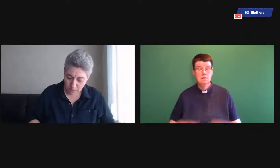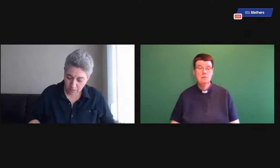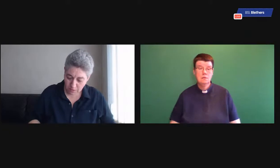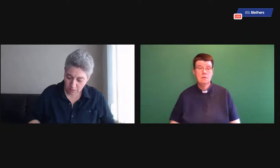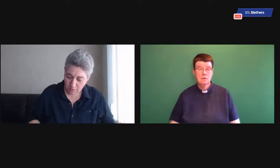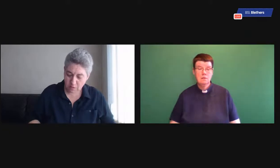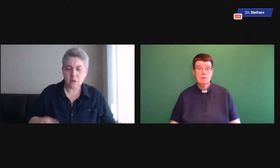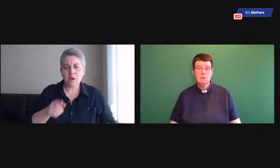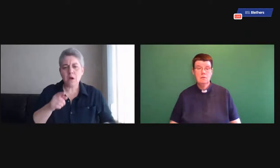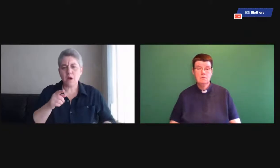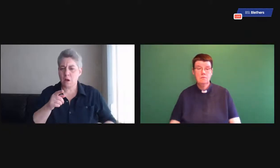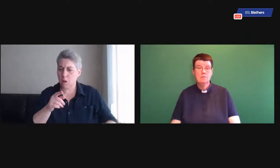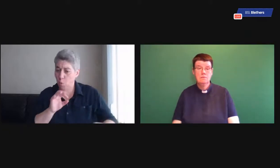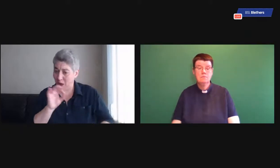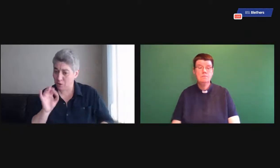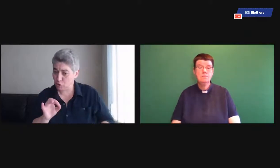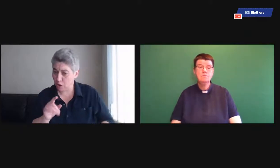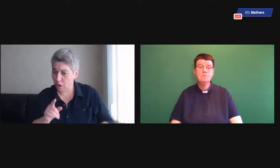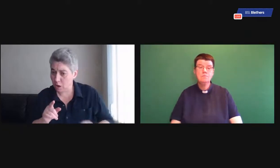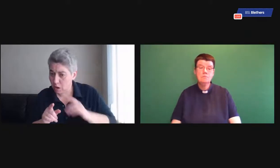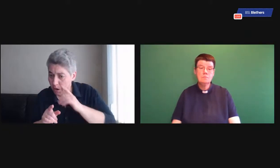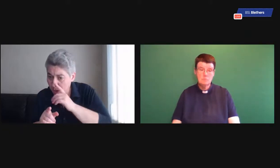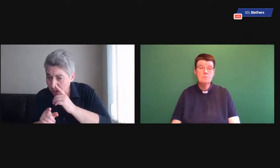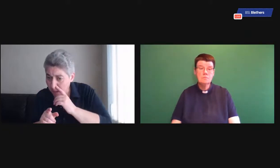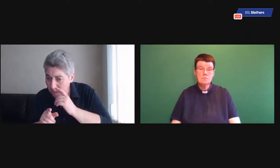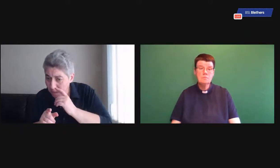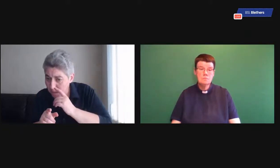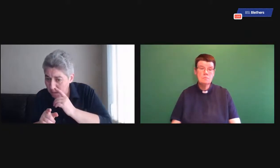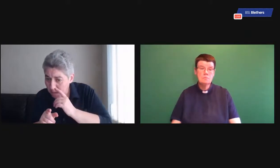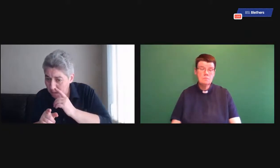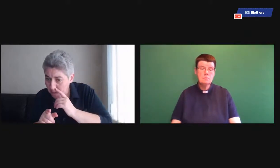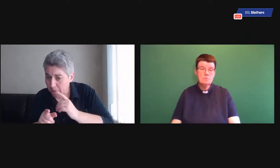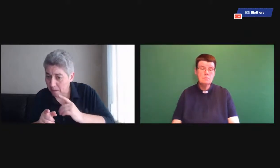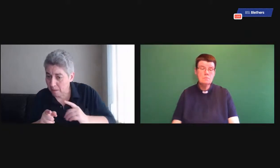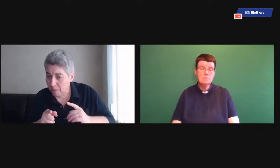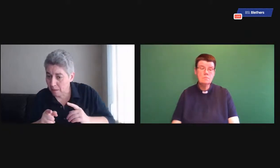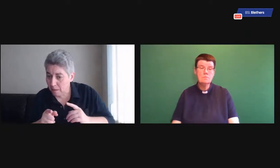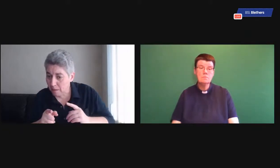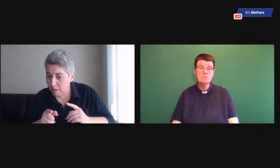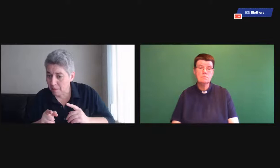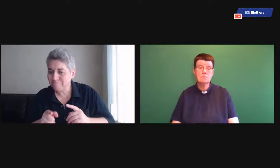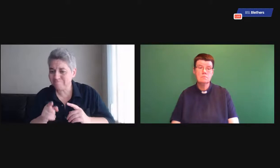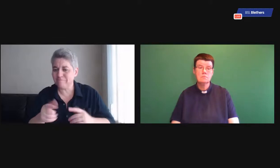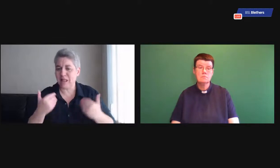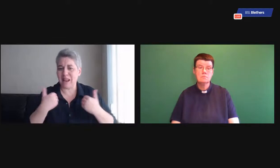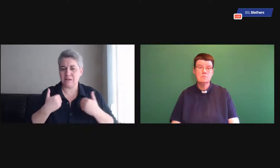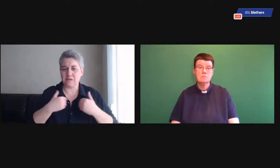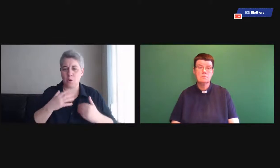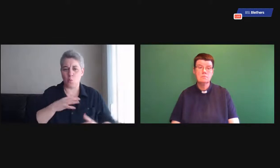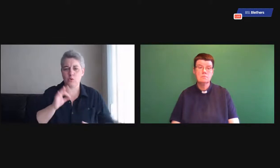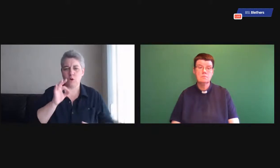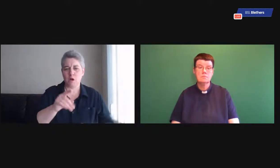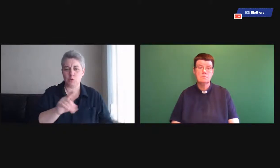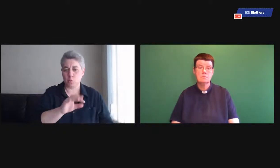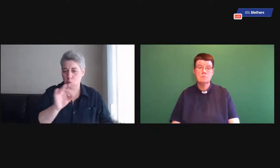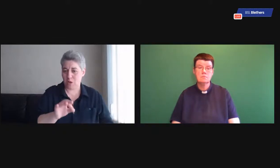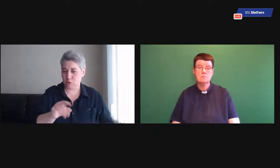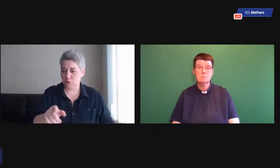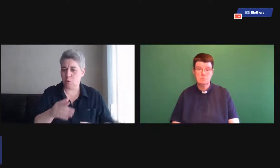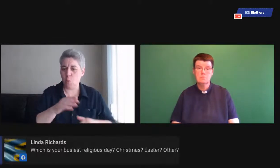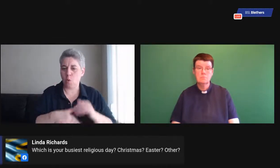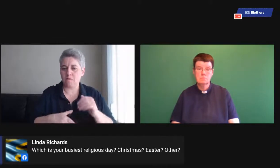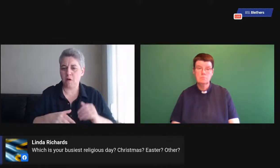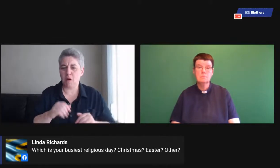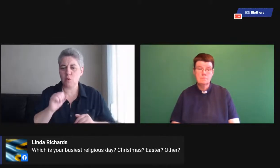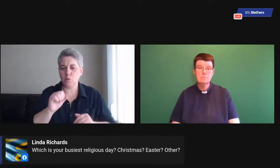white tab? Nope, I haven't. I've seen all multicoloured tops, but not in the little white bit at the top. Got